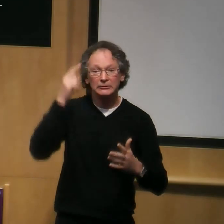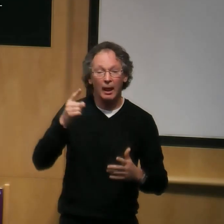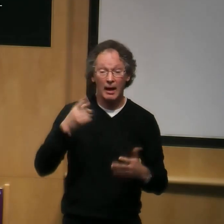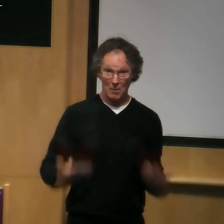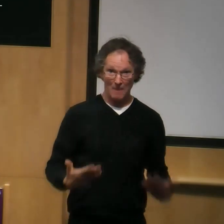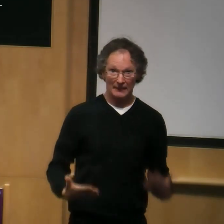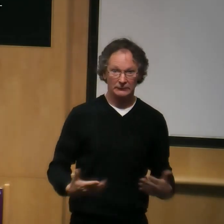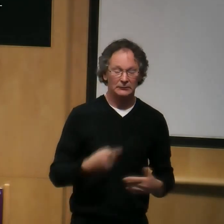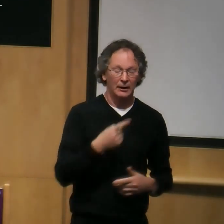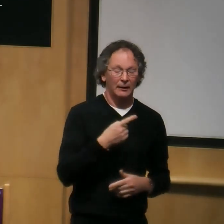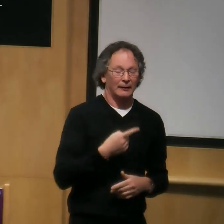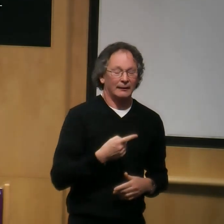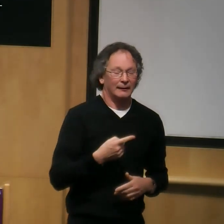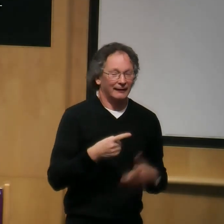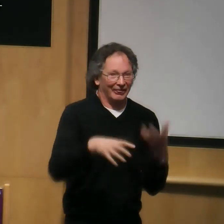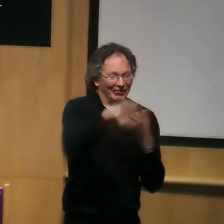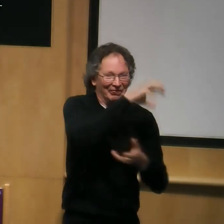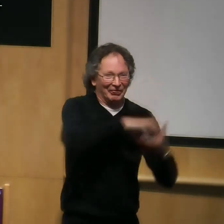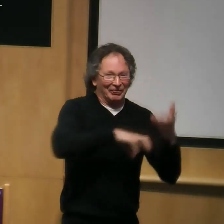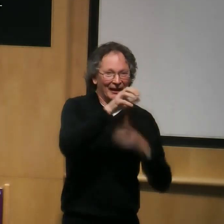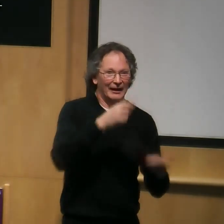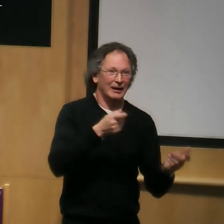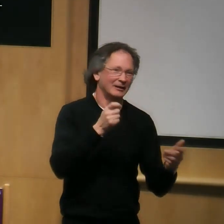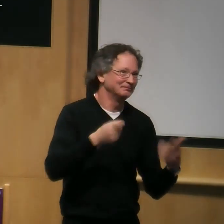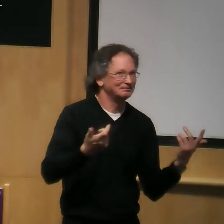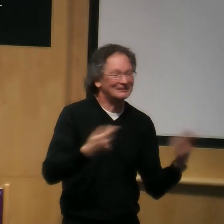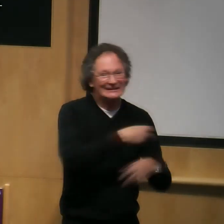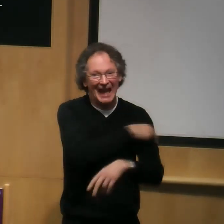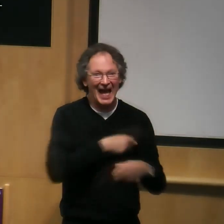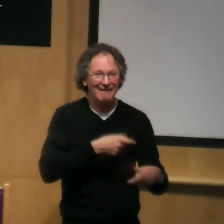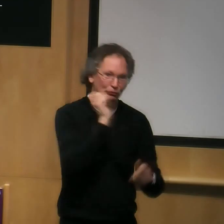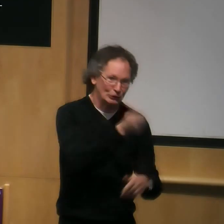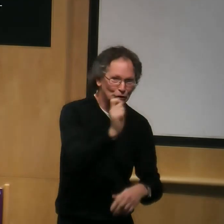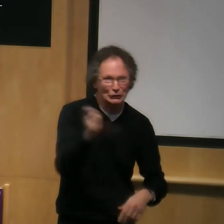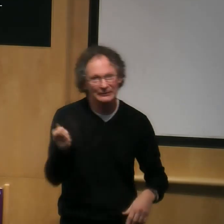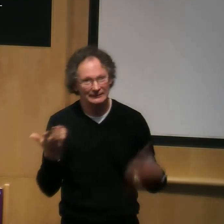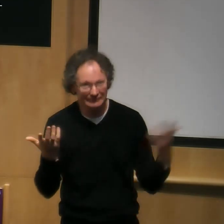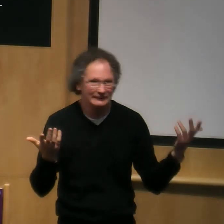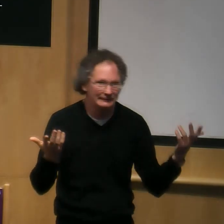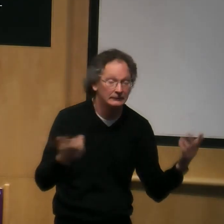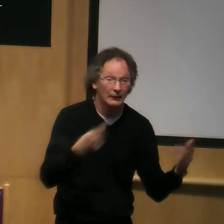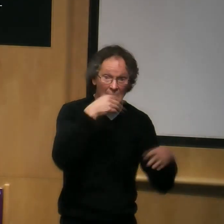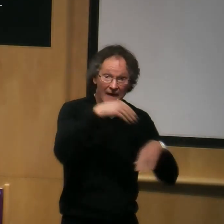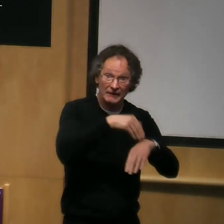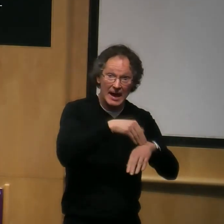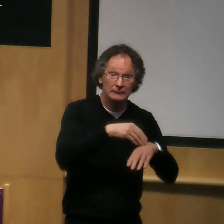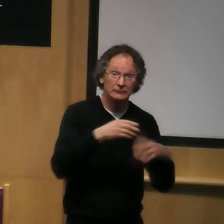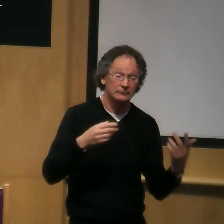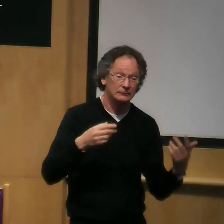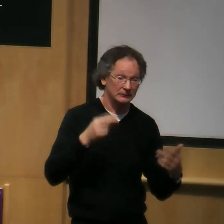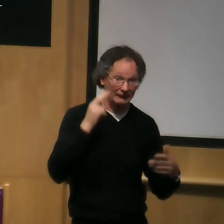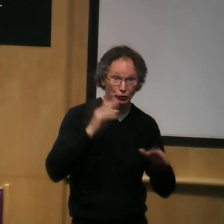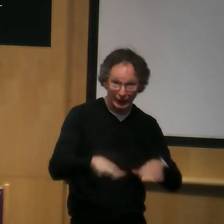Because at the moment, Lancashire County Council, well, gosh, it's a mess. They've made a lot of redundancies of the staff, and it's had a real